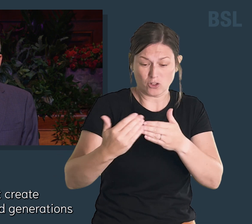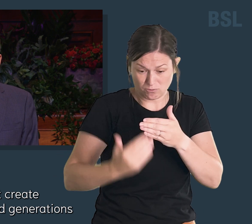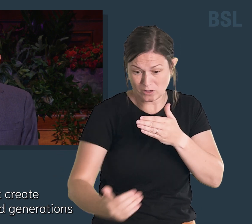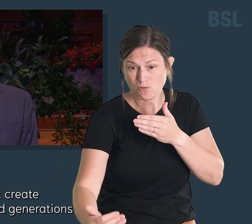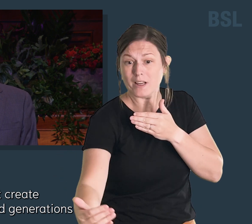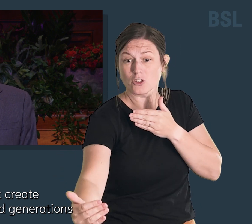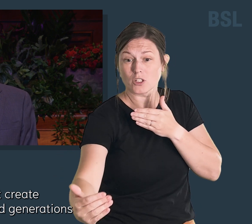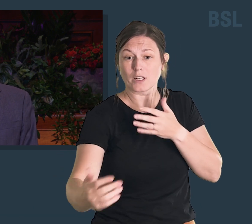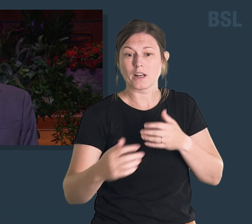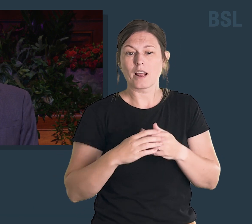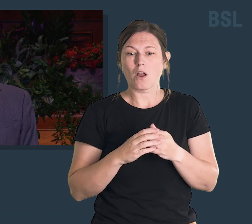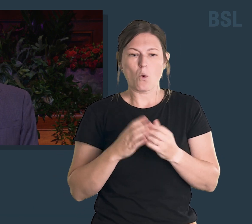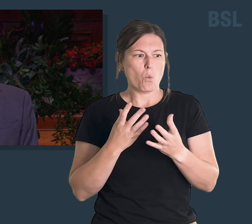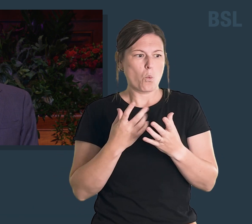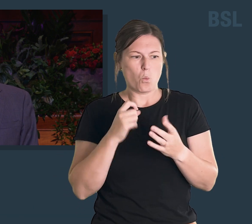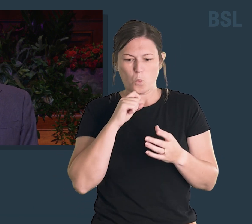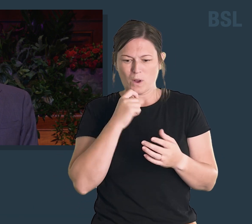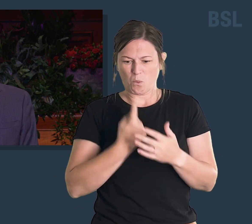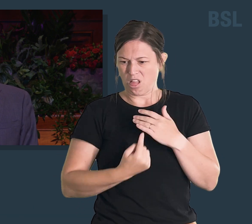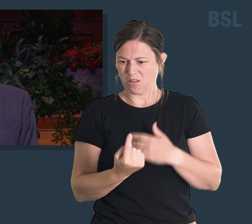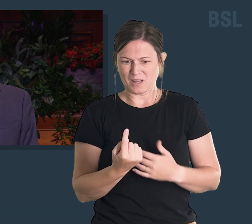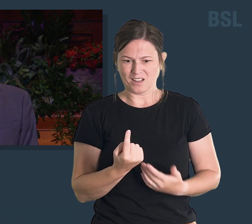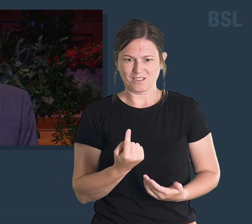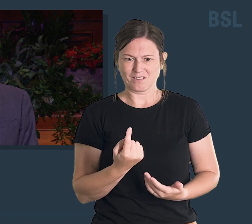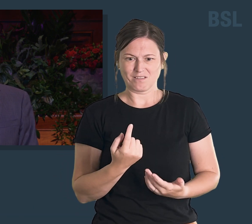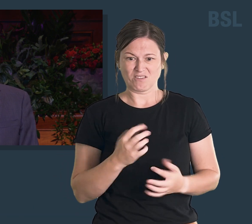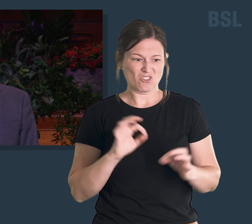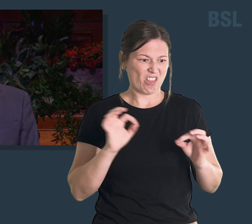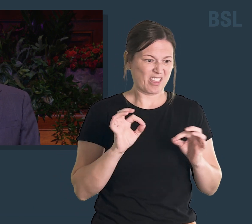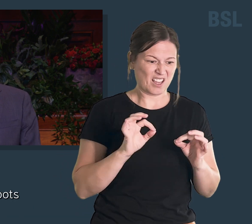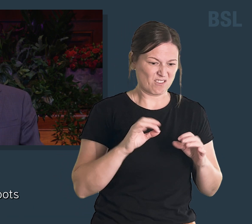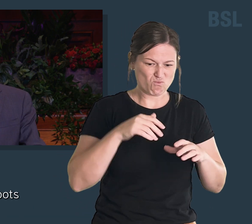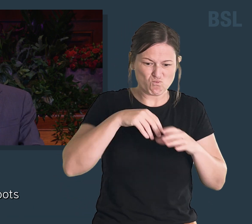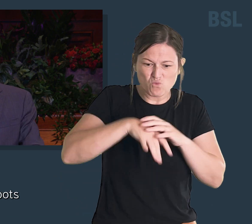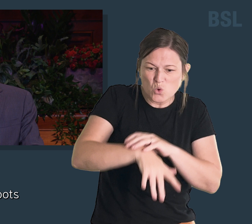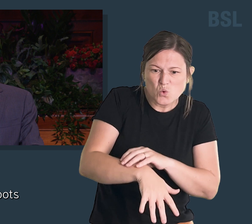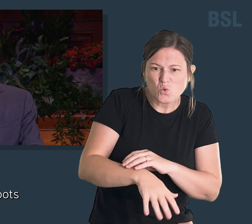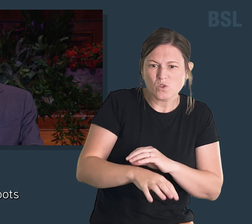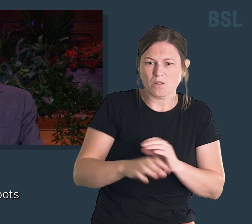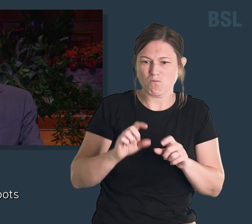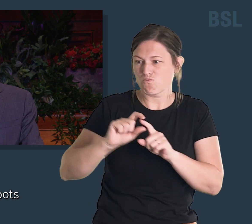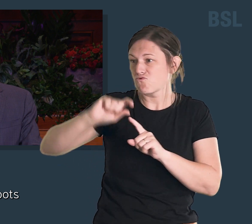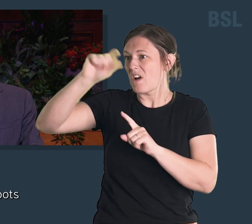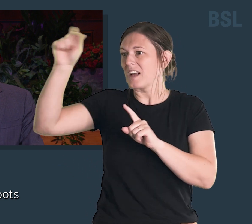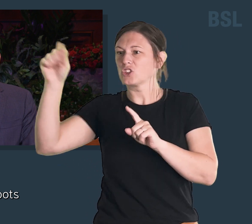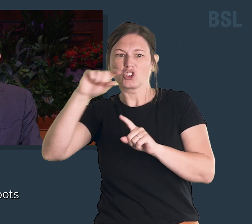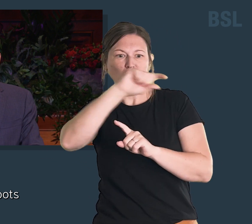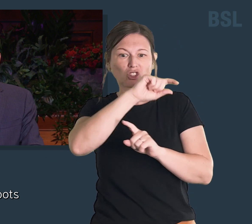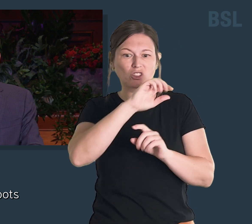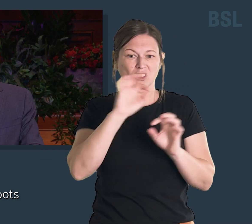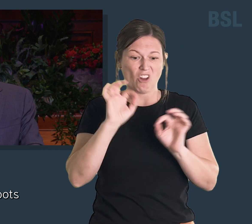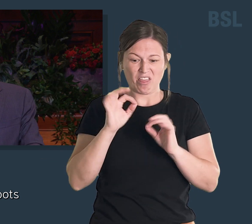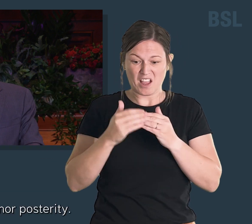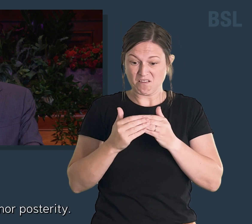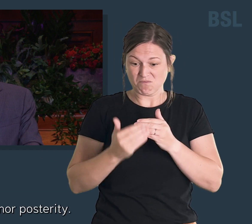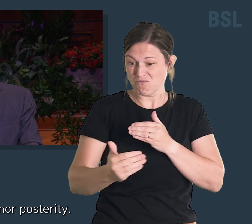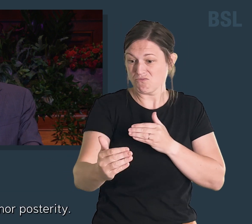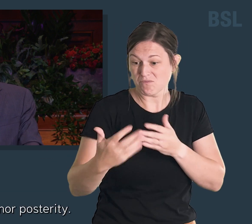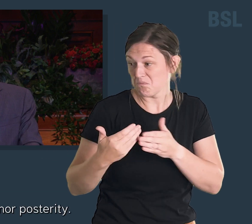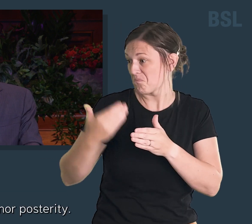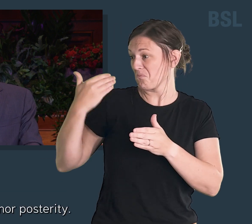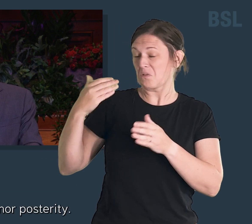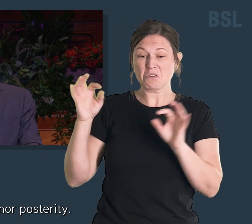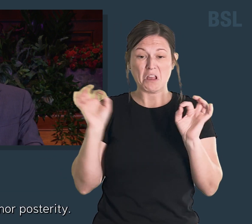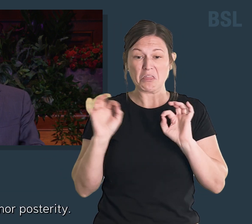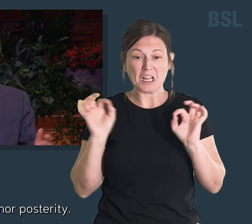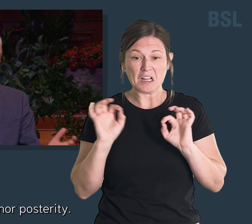link generations here and hereafter, we would be left in eternity with neither roots nor branches—that is,